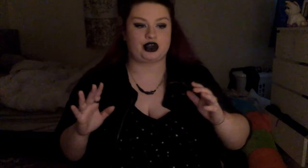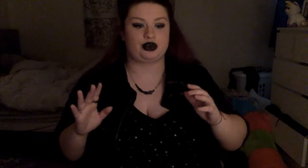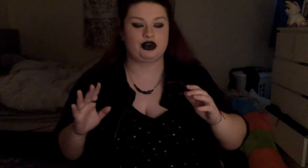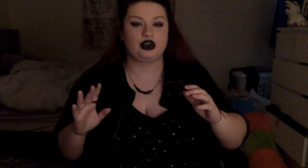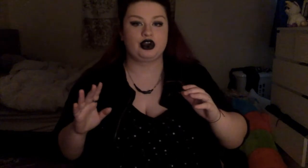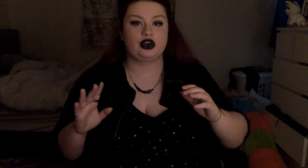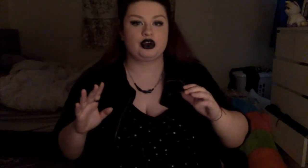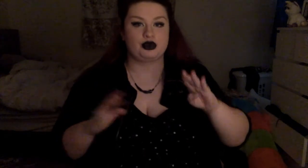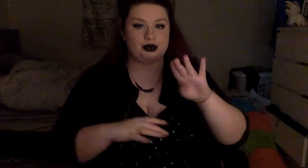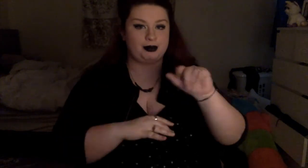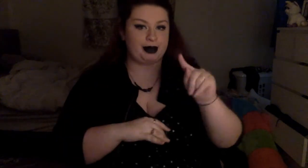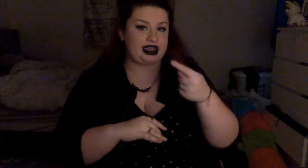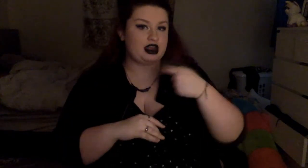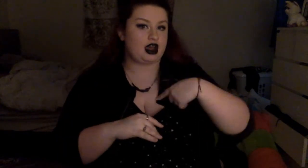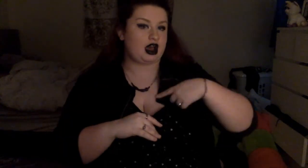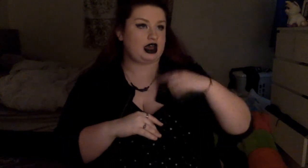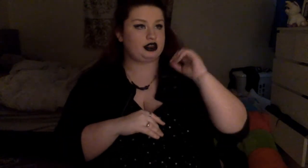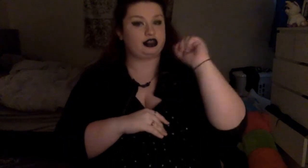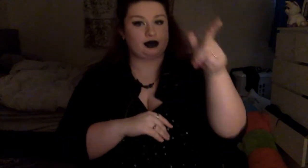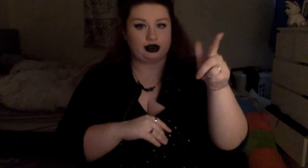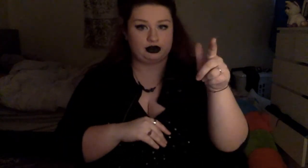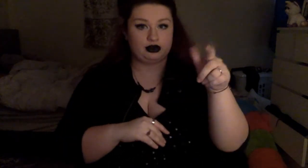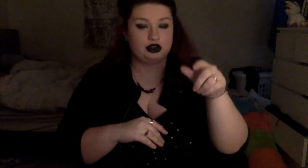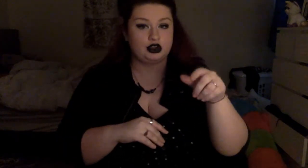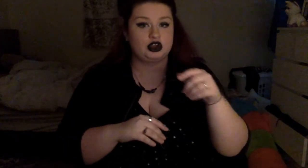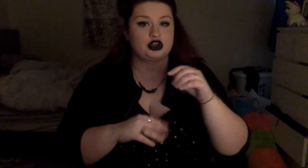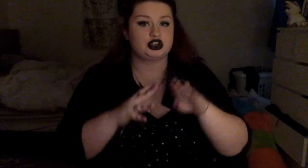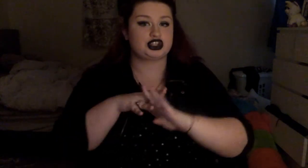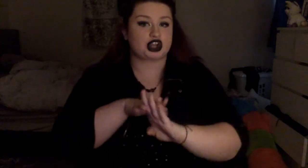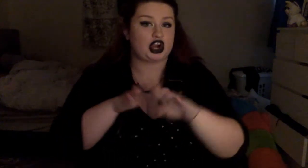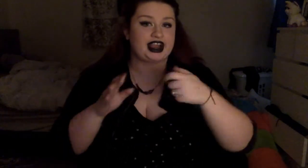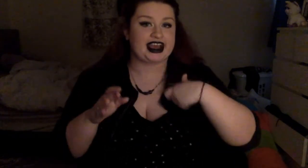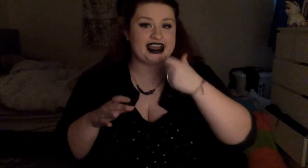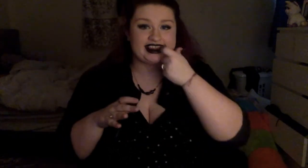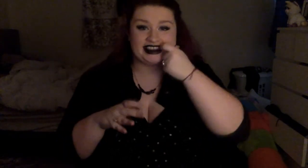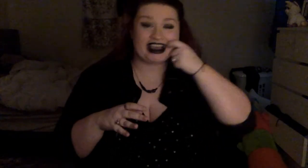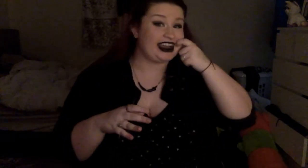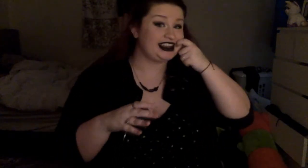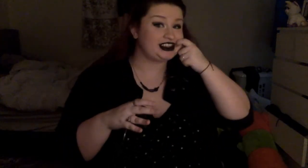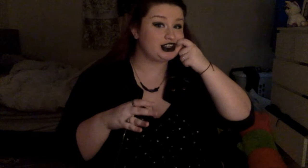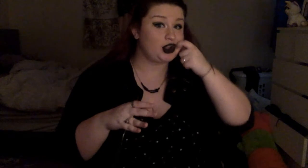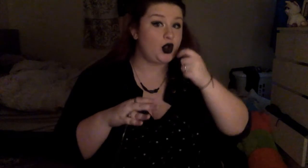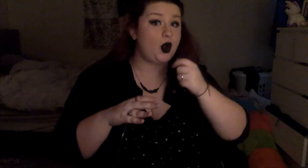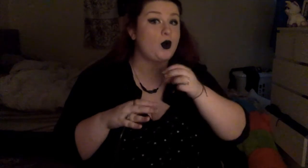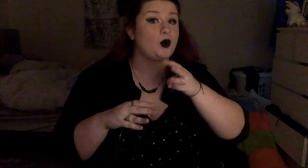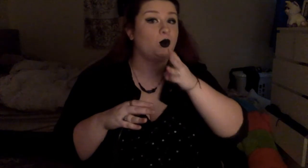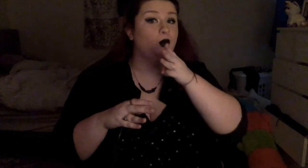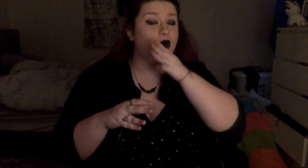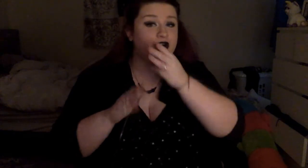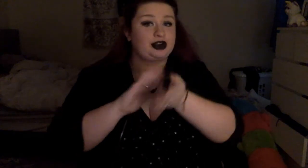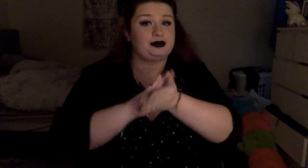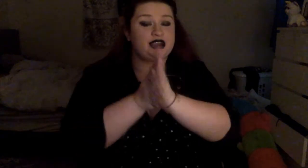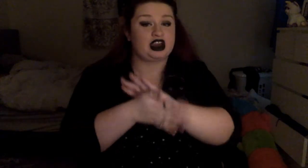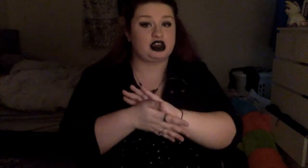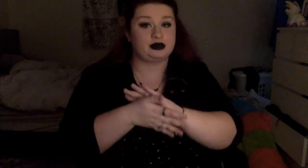So bait I throw, shark I catch. Water